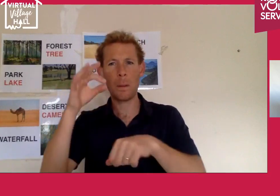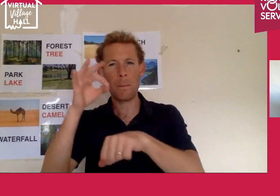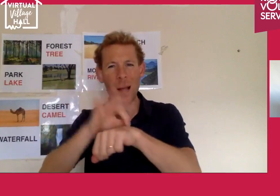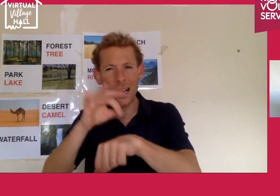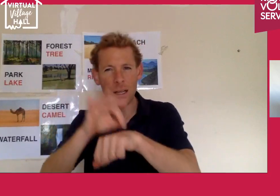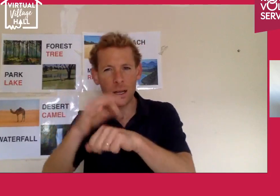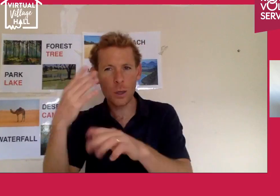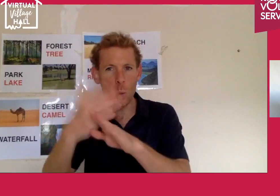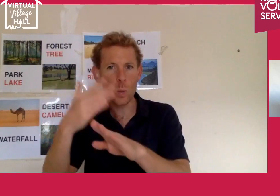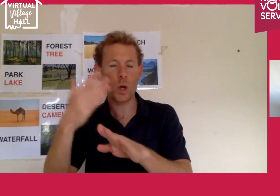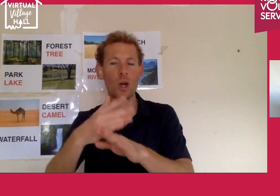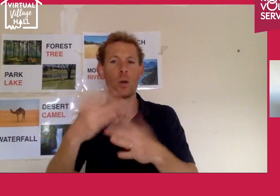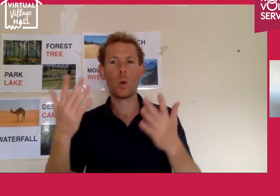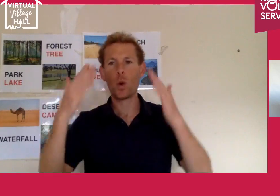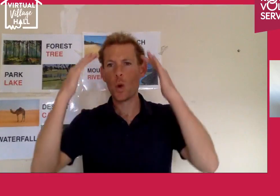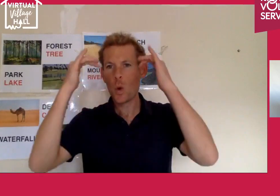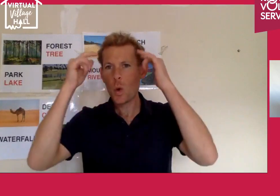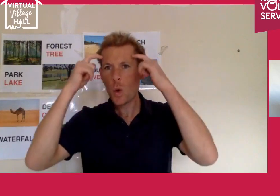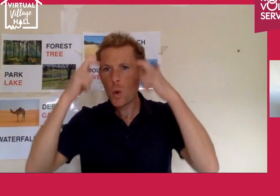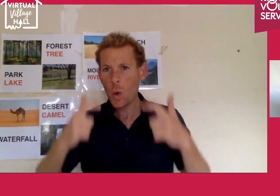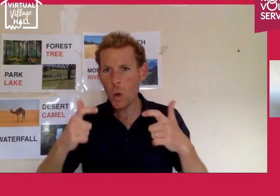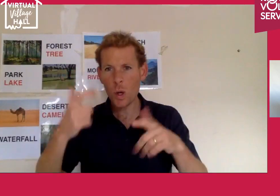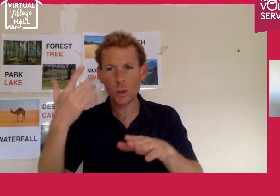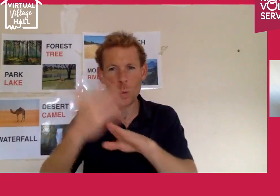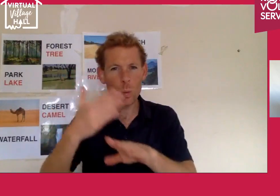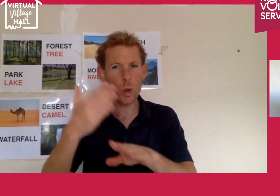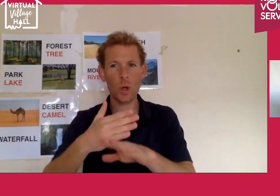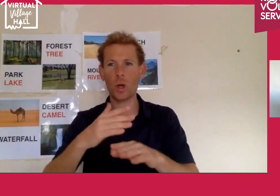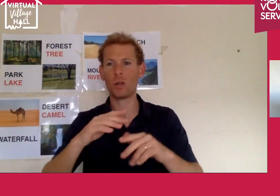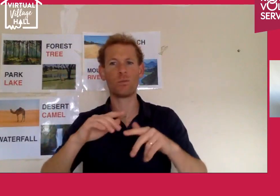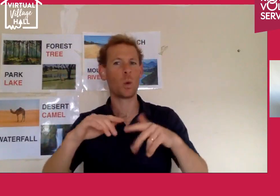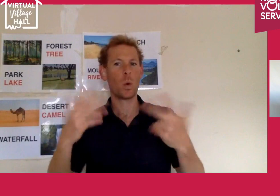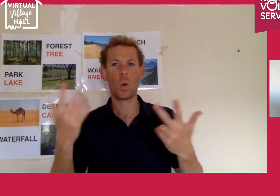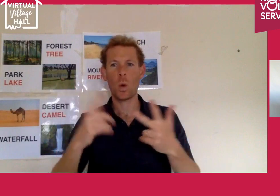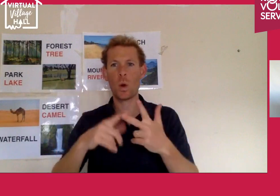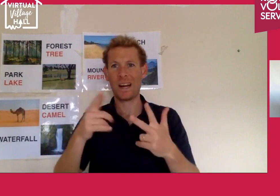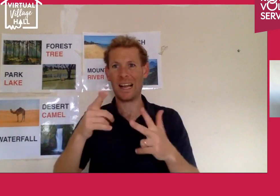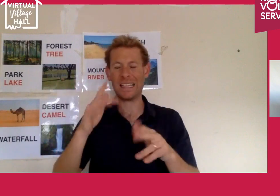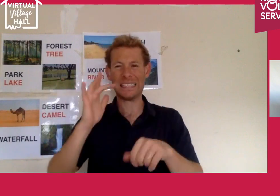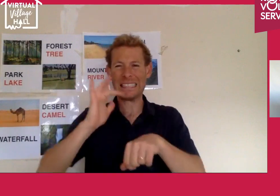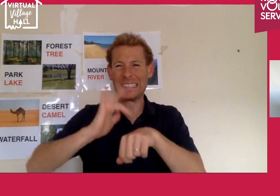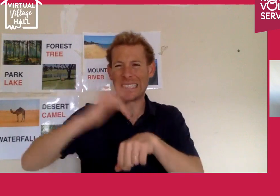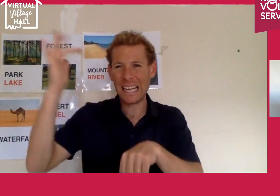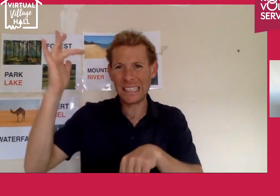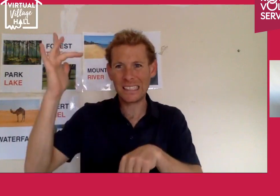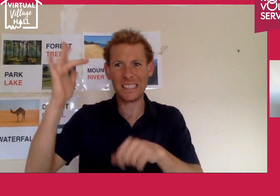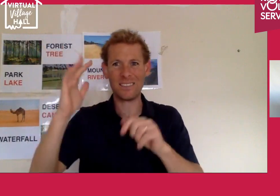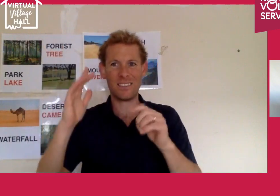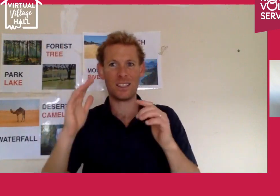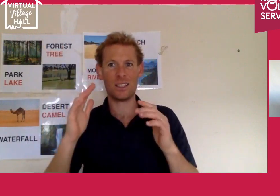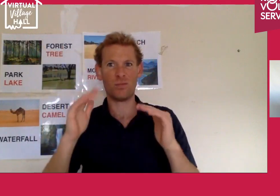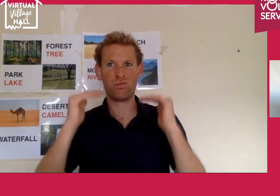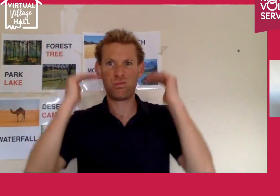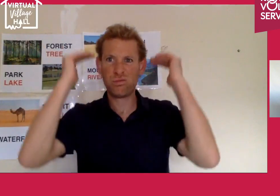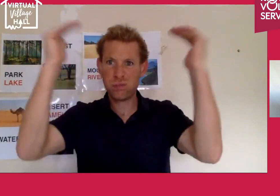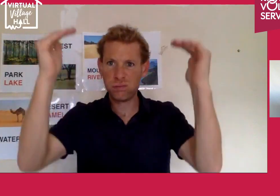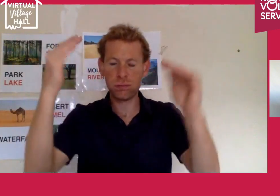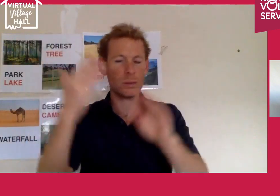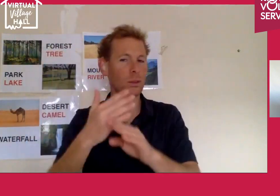won't work directly with the actual people themselves like they don't get booked by the hospital,